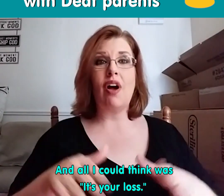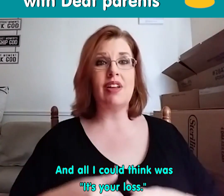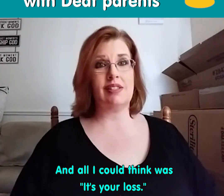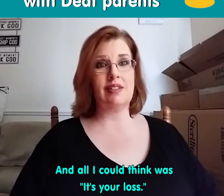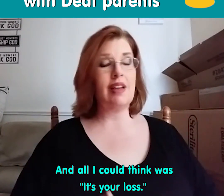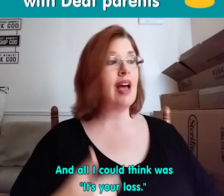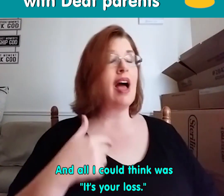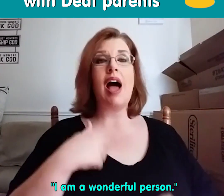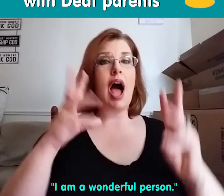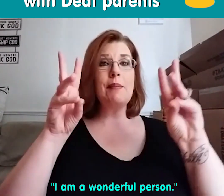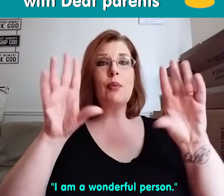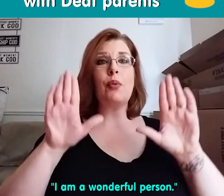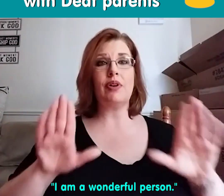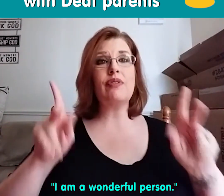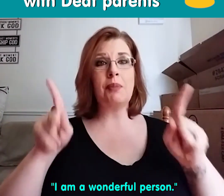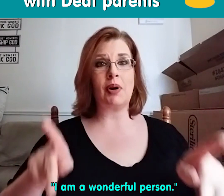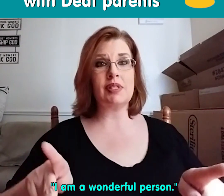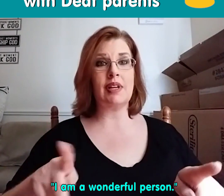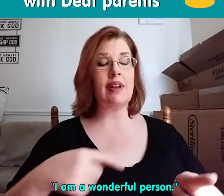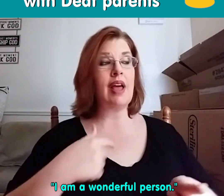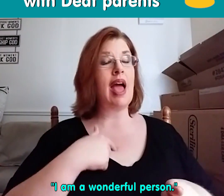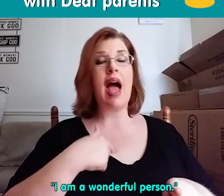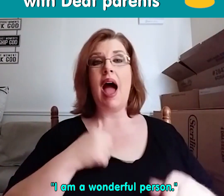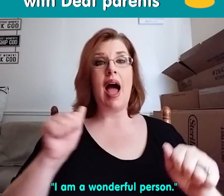And those kids who made fun of me,